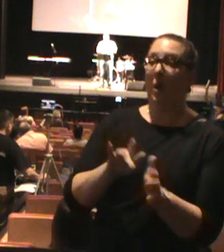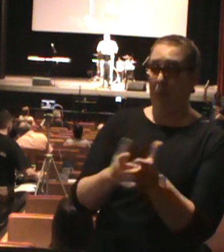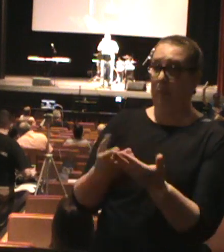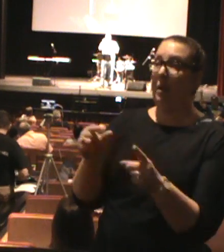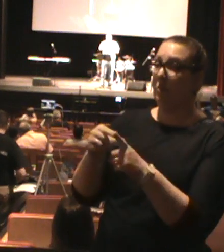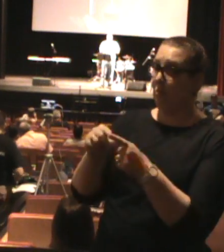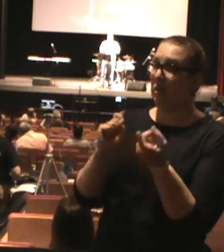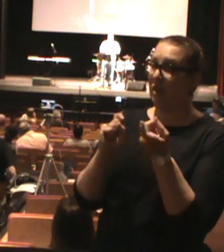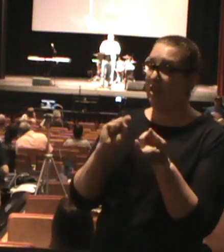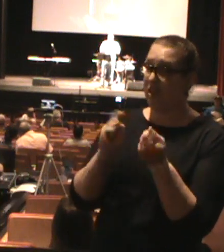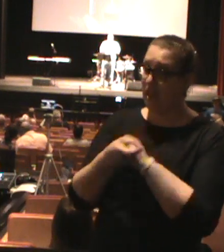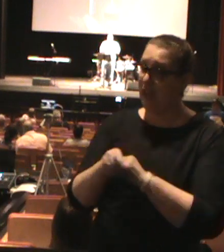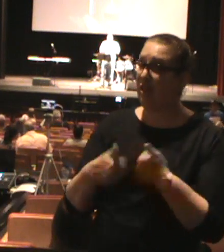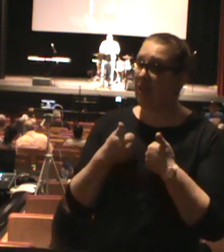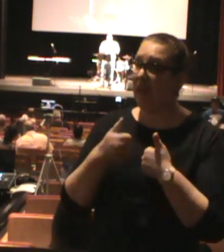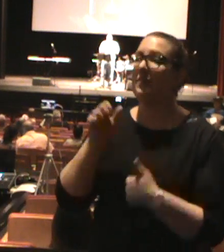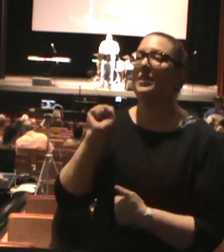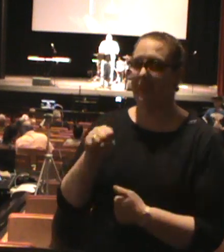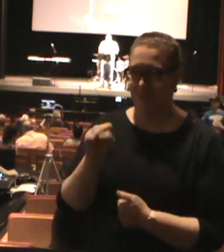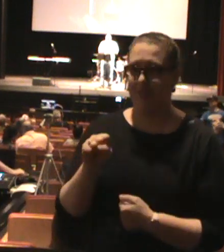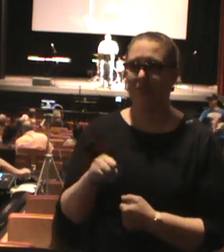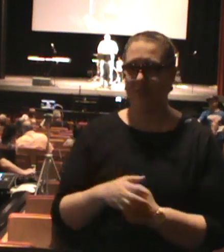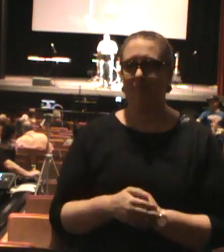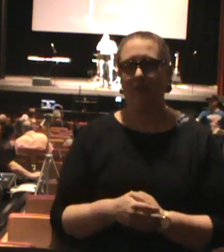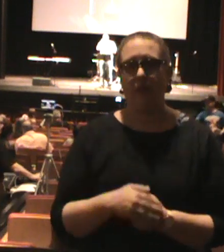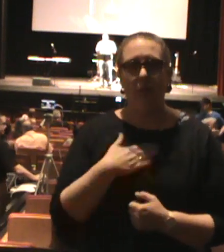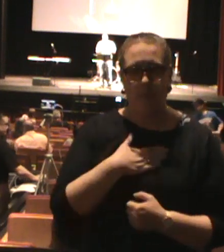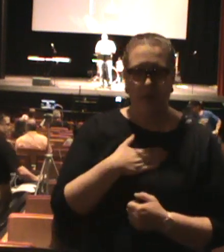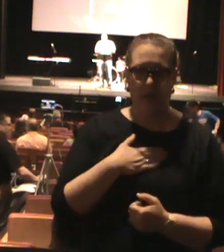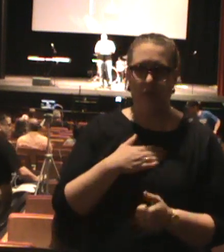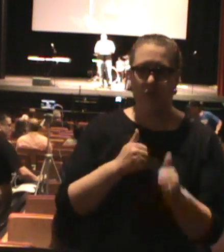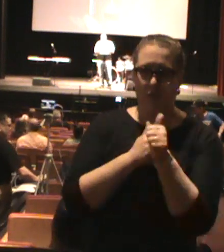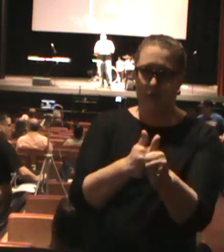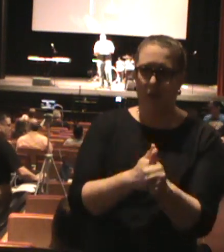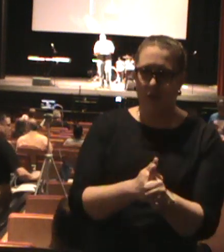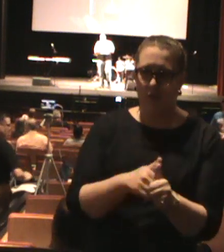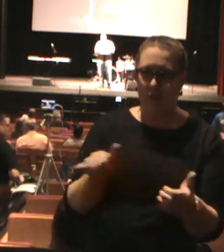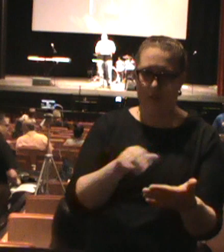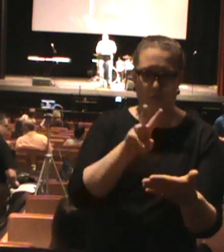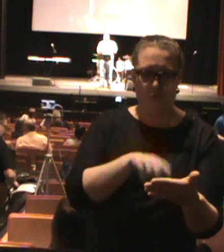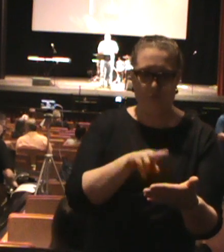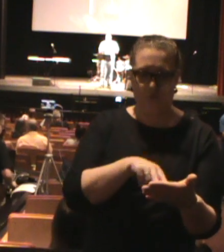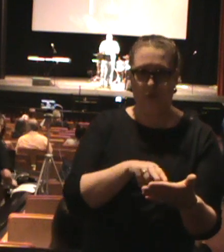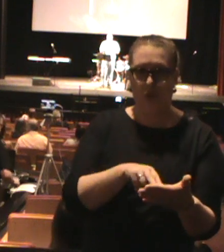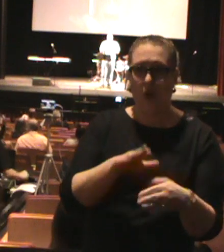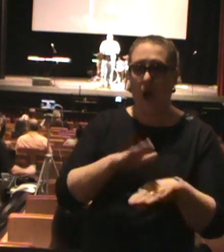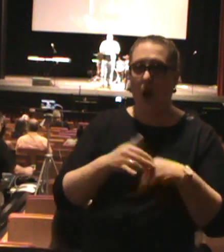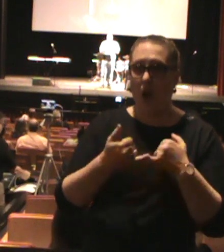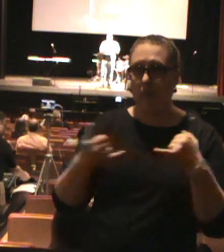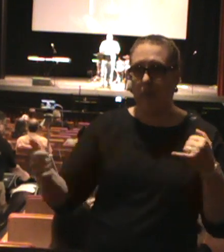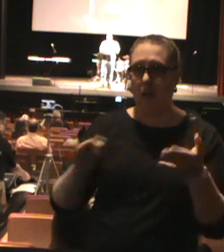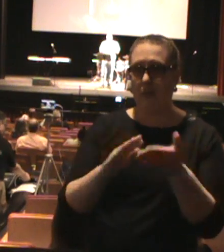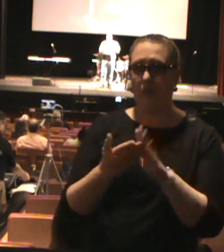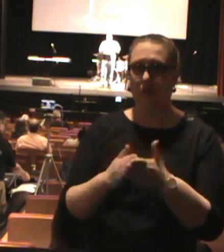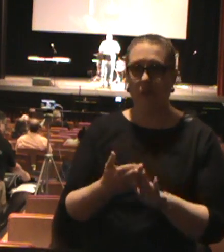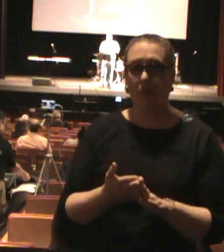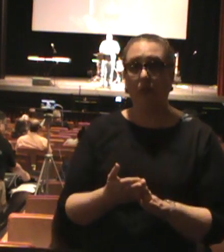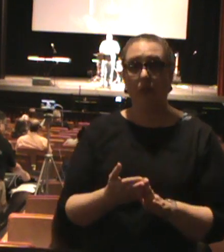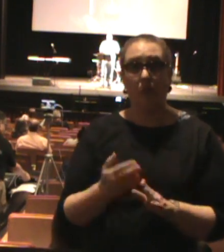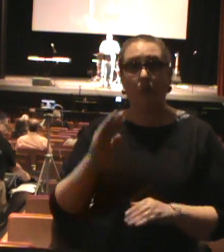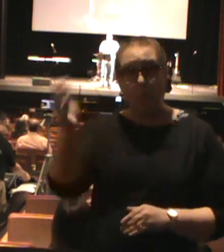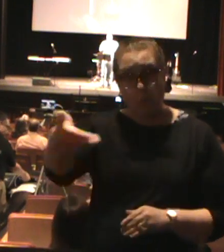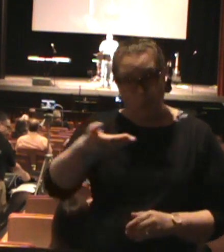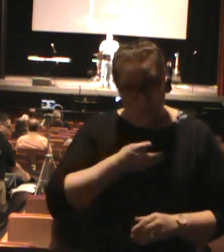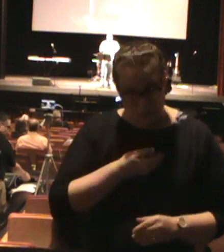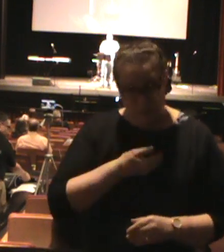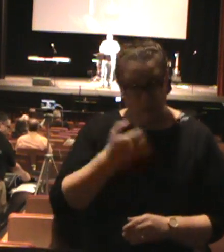in here. So make sure you get a copy of the Word and follow along. I'd like to welcome our online community under the direction of Ben Wright. If you have any